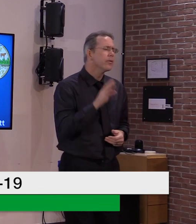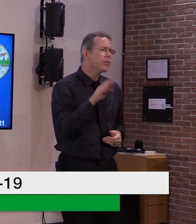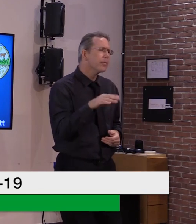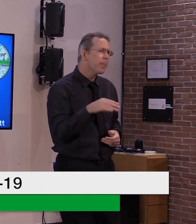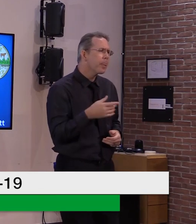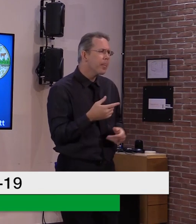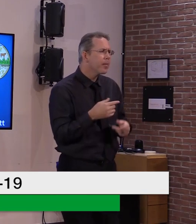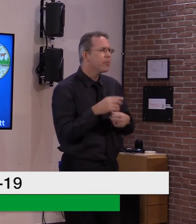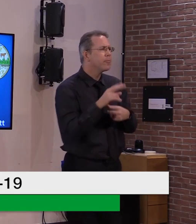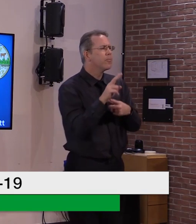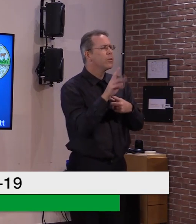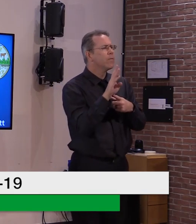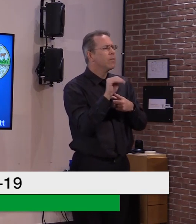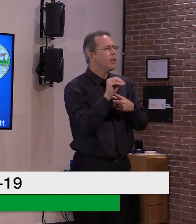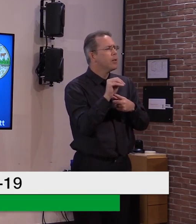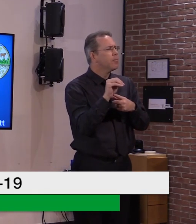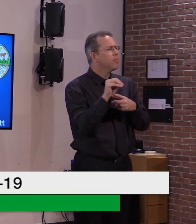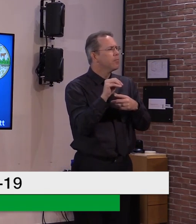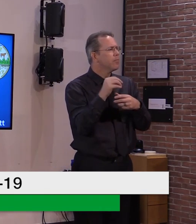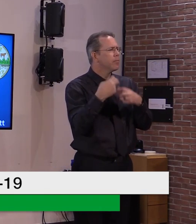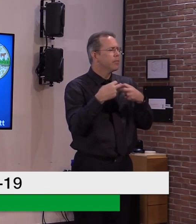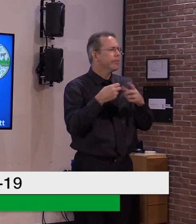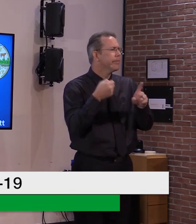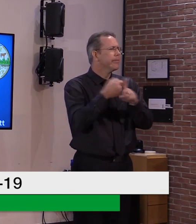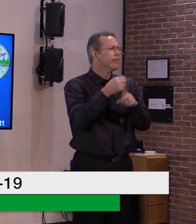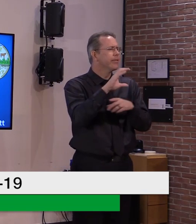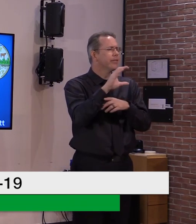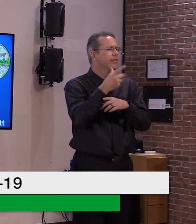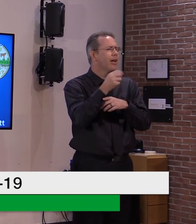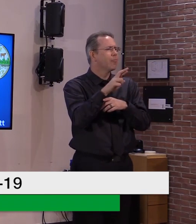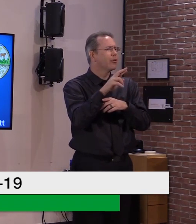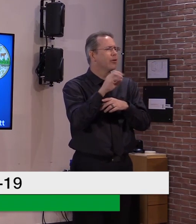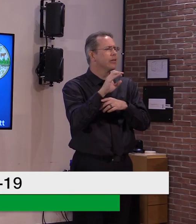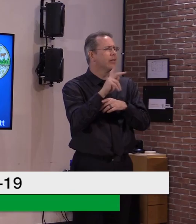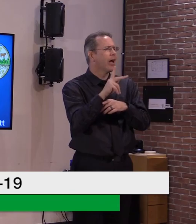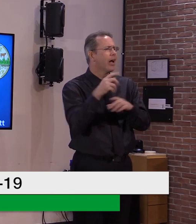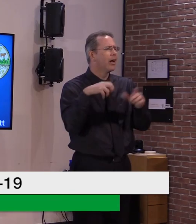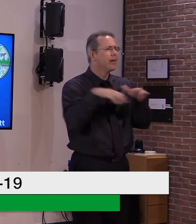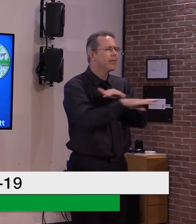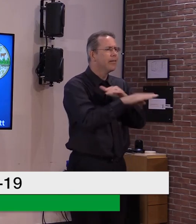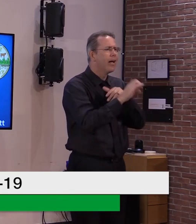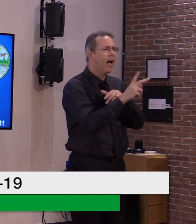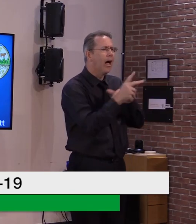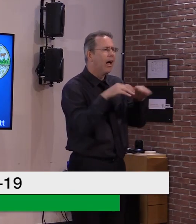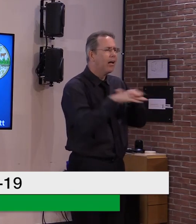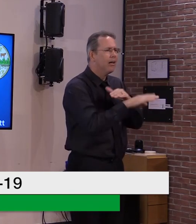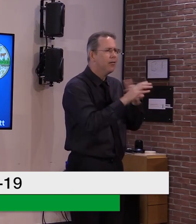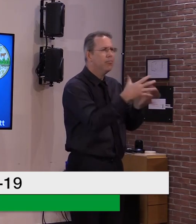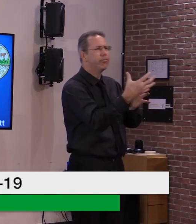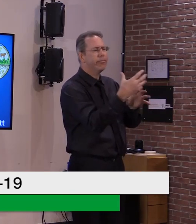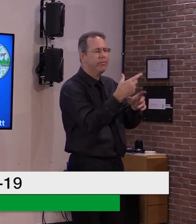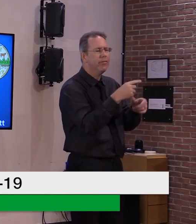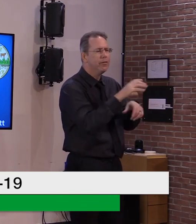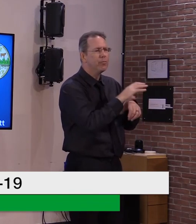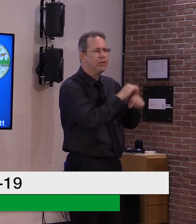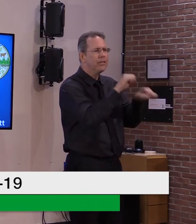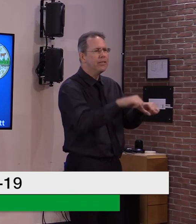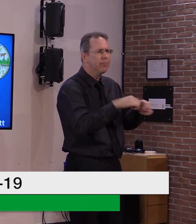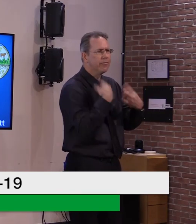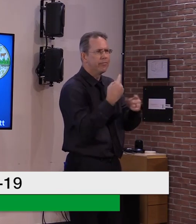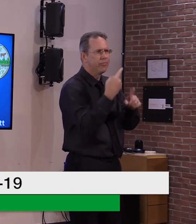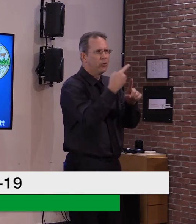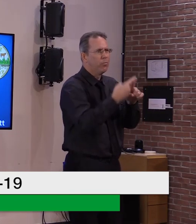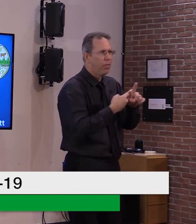but there there are plans uh in place for all the healthcare sector to be tested on a regular basis